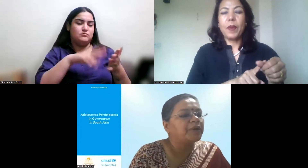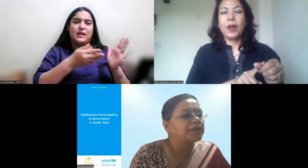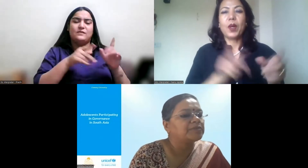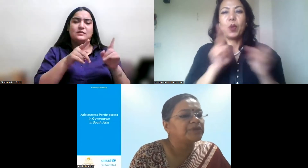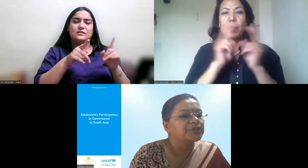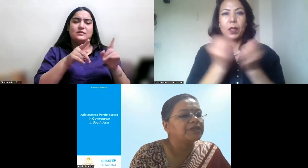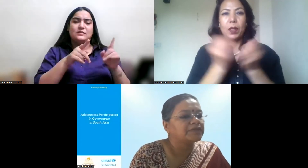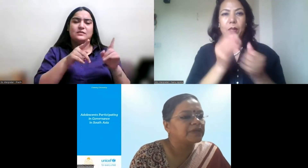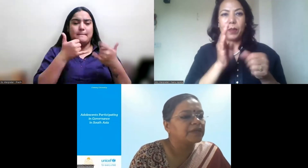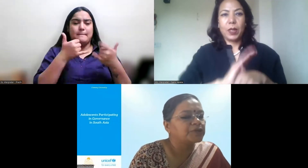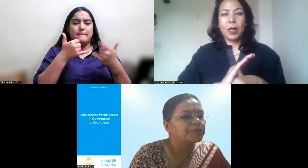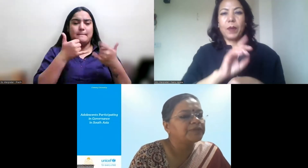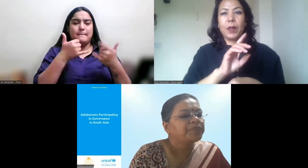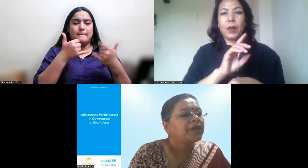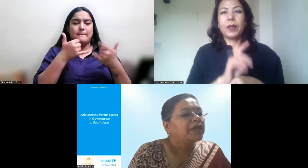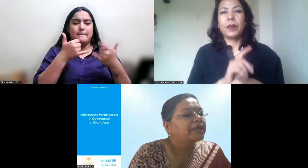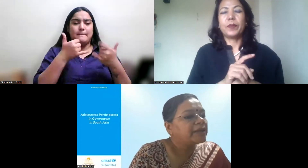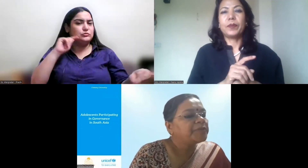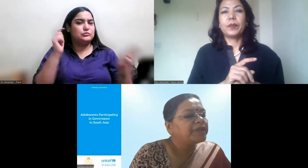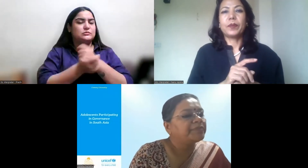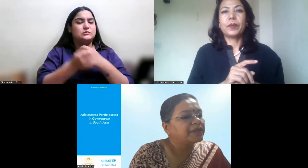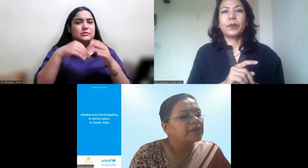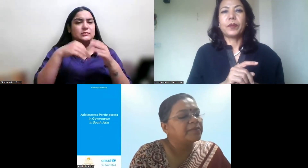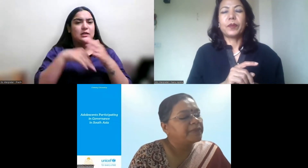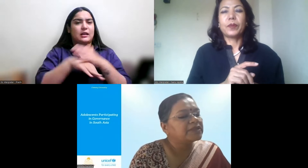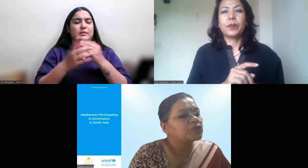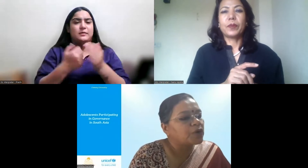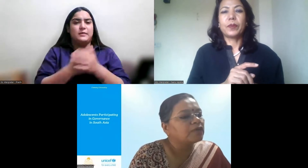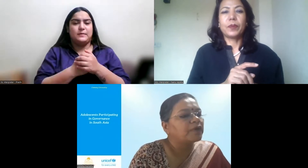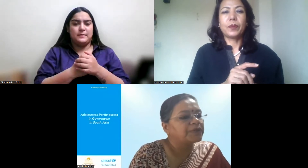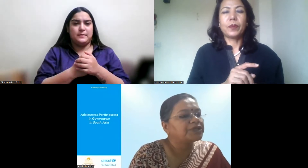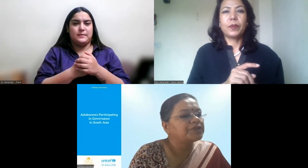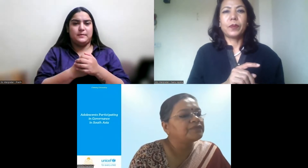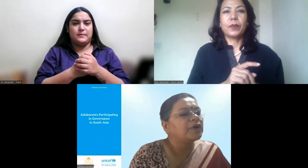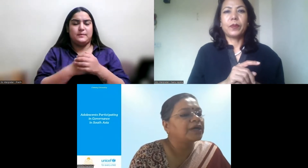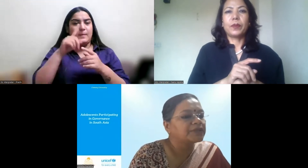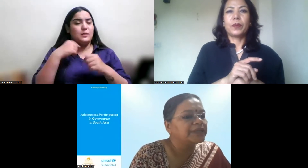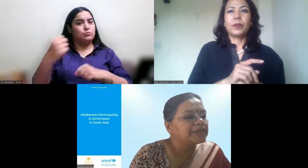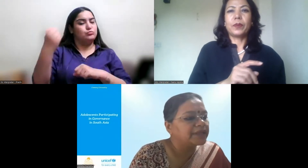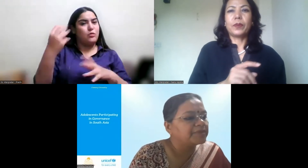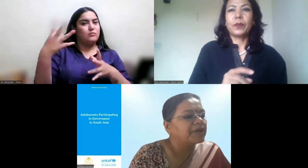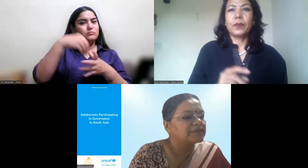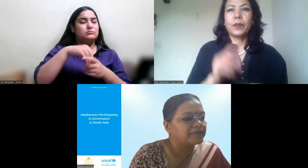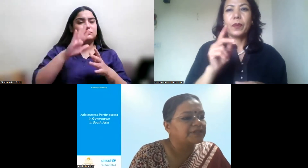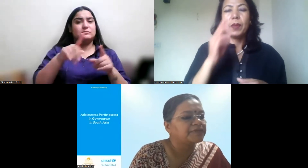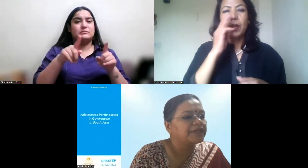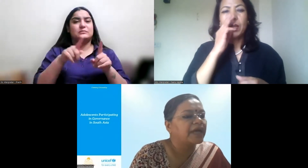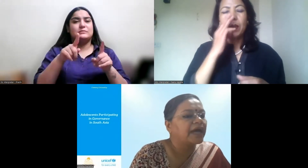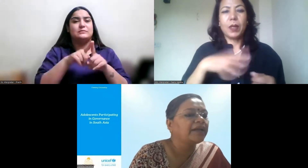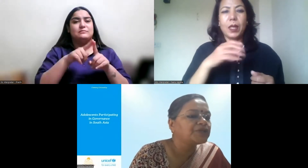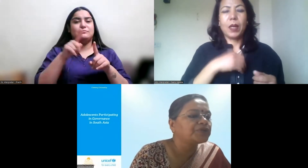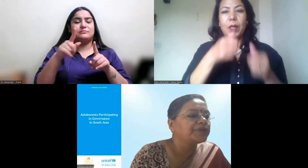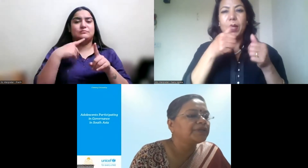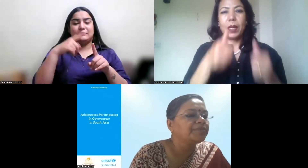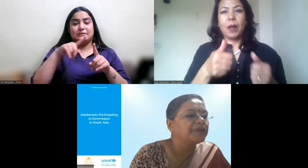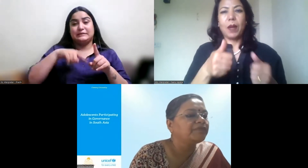sustained participation and civic engagement. It helped build a strong foundation for articulating their demands effectively